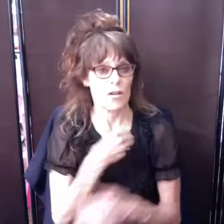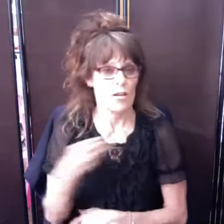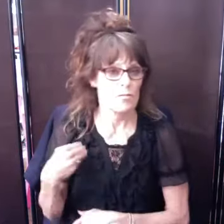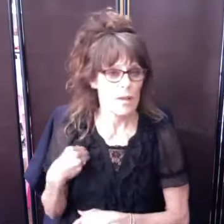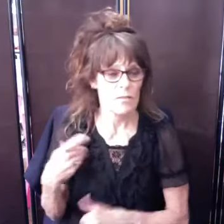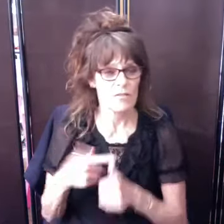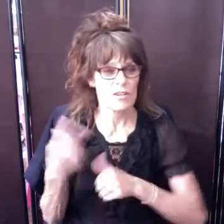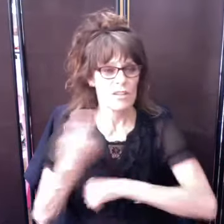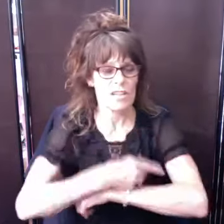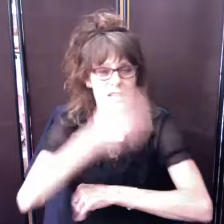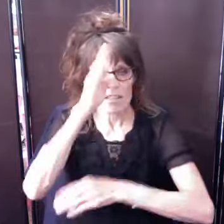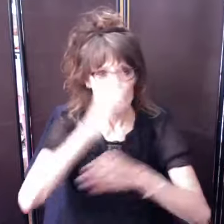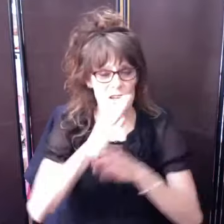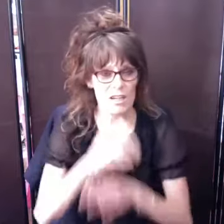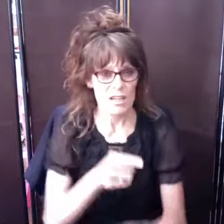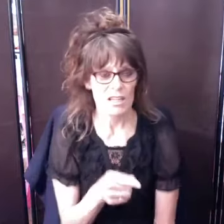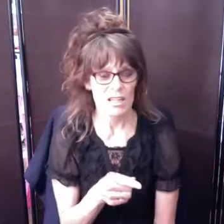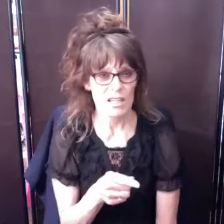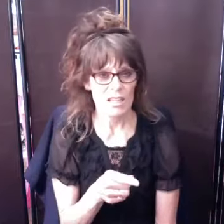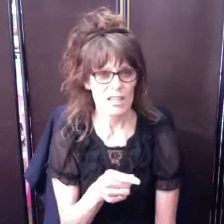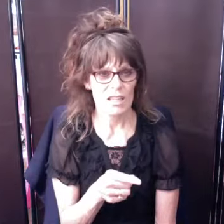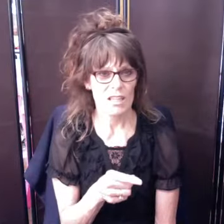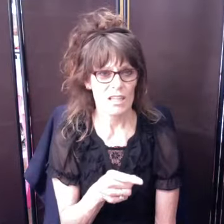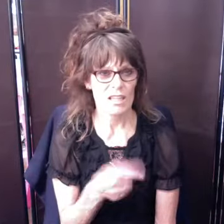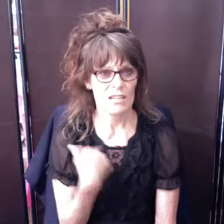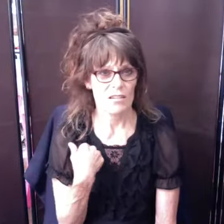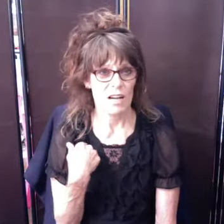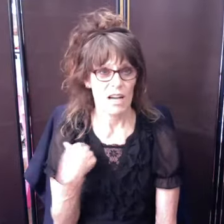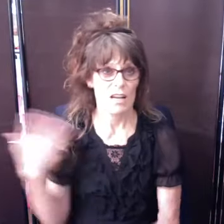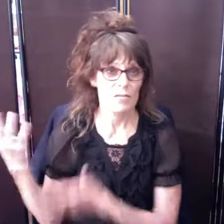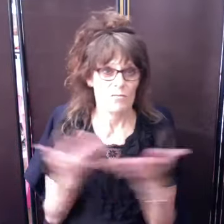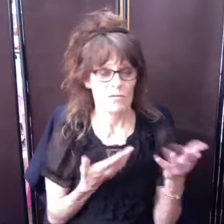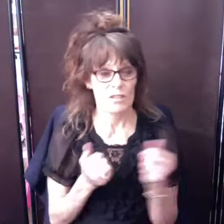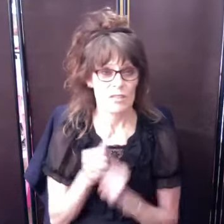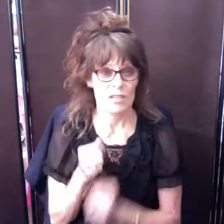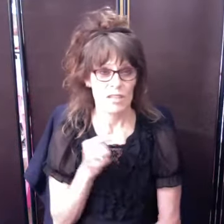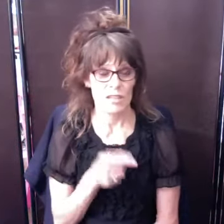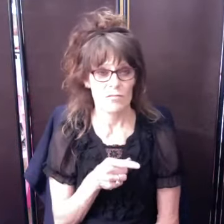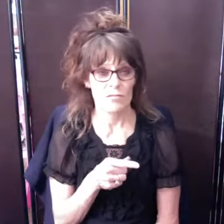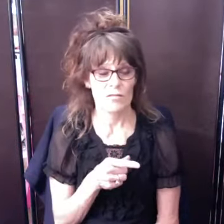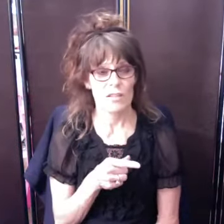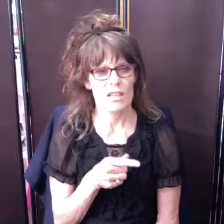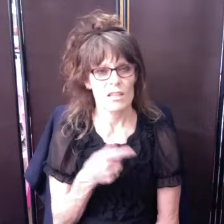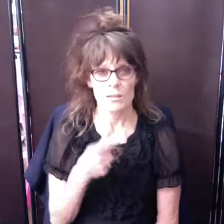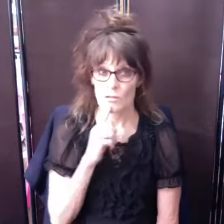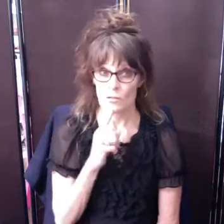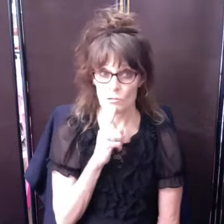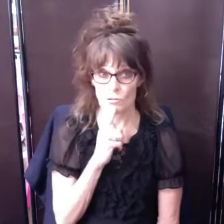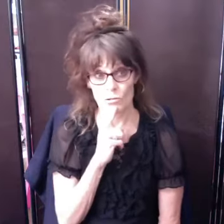sobriety. I bring that guy into AA. I make sure that the men that I sponsor reach out to that guy. And you know